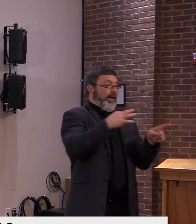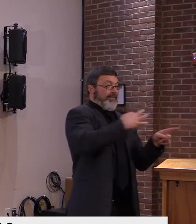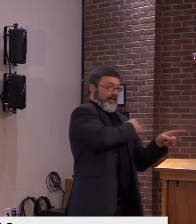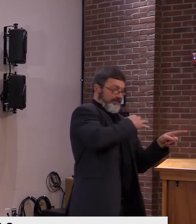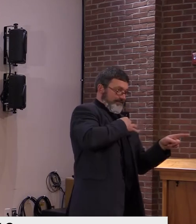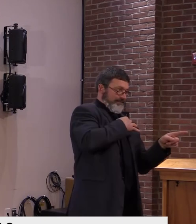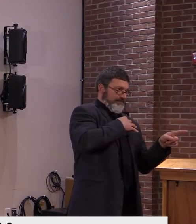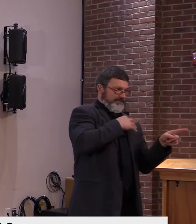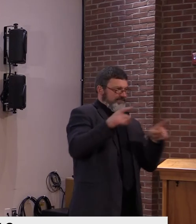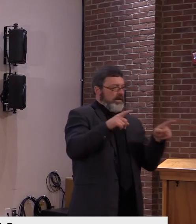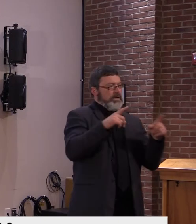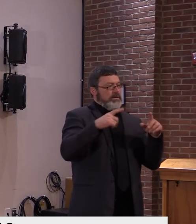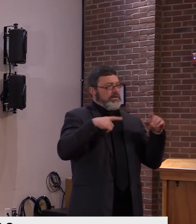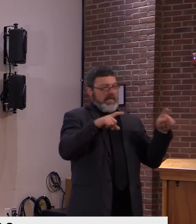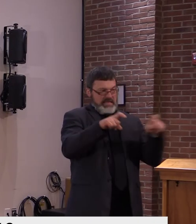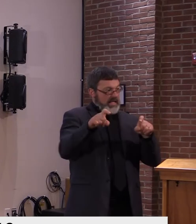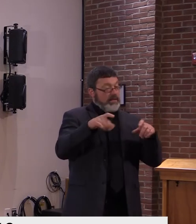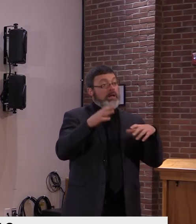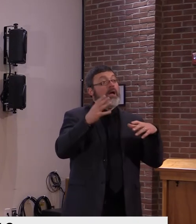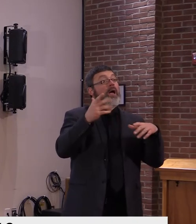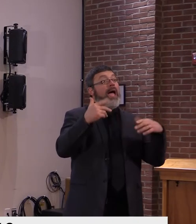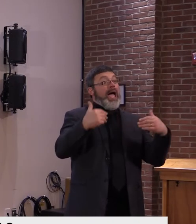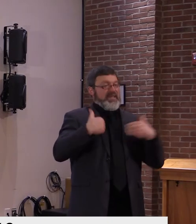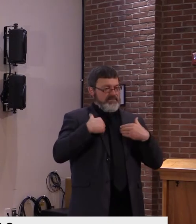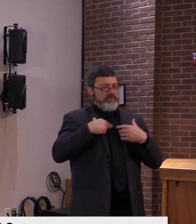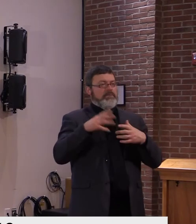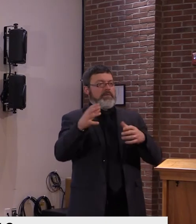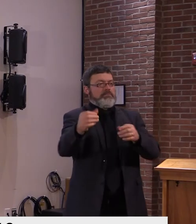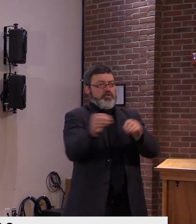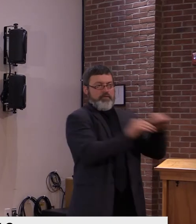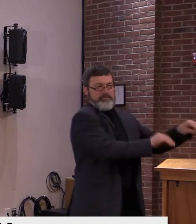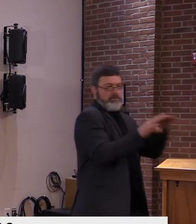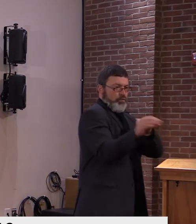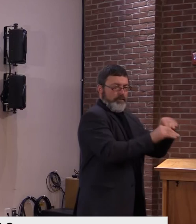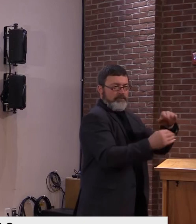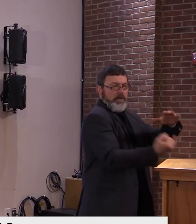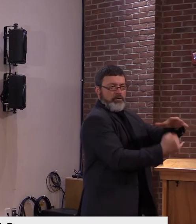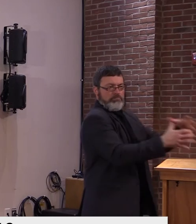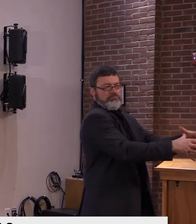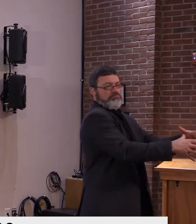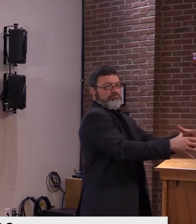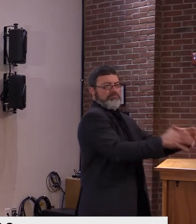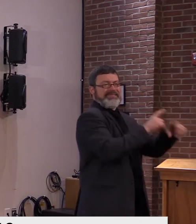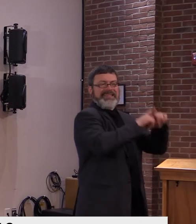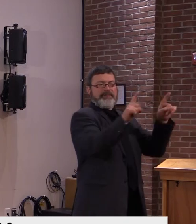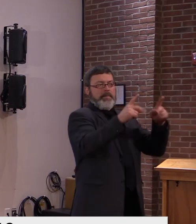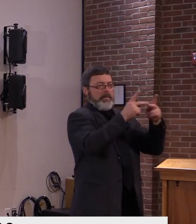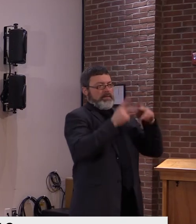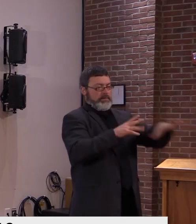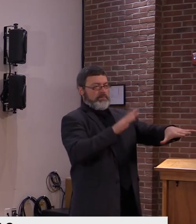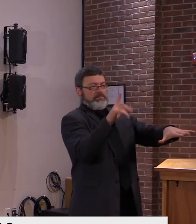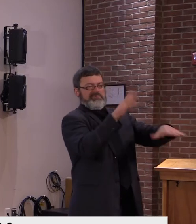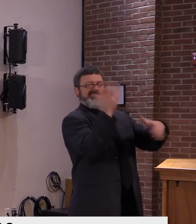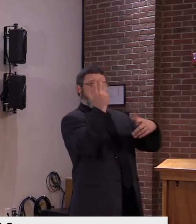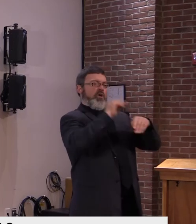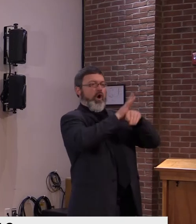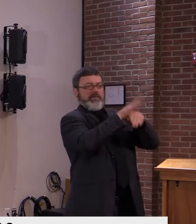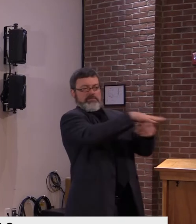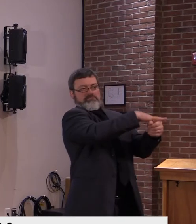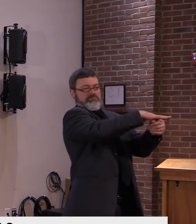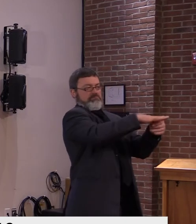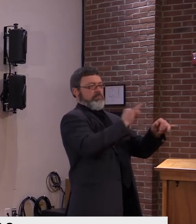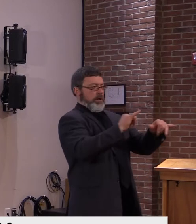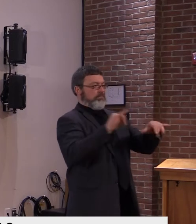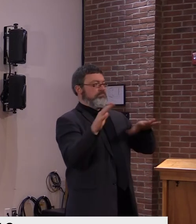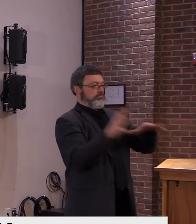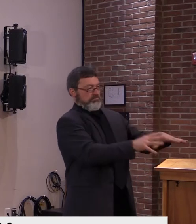isolated, and we use the term cohorted, so that staff that are taking care of positive